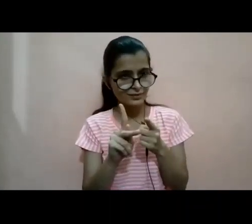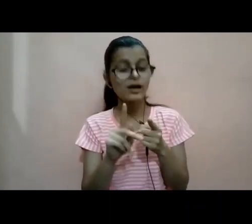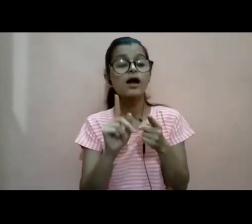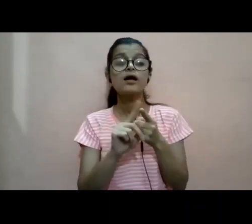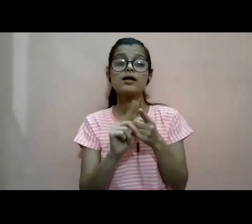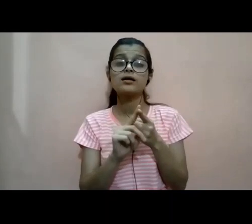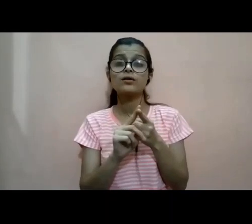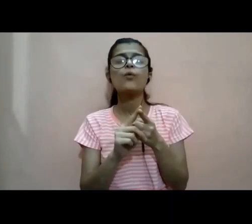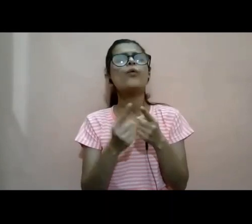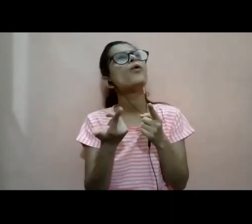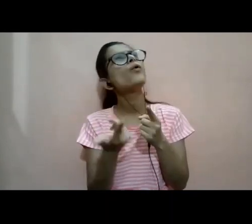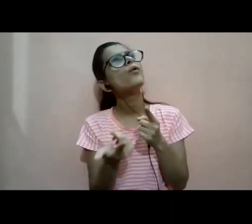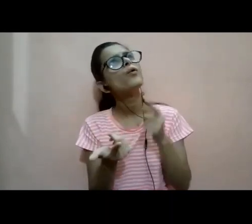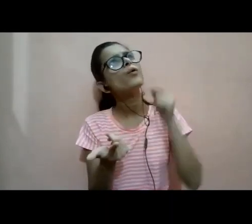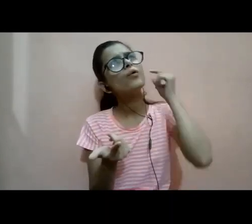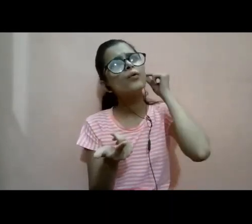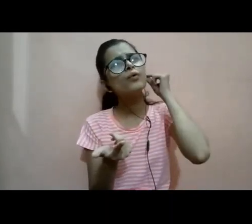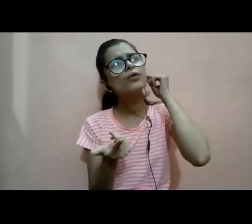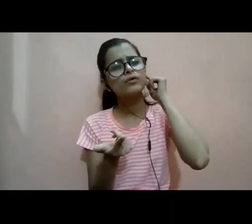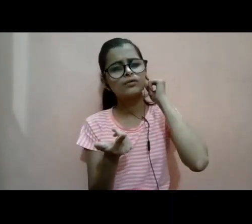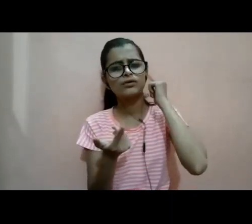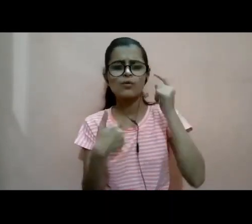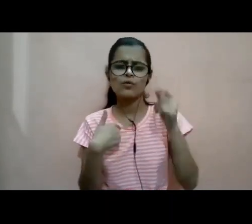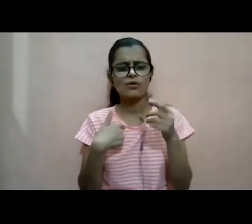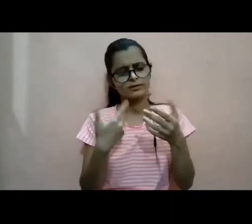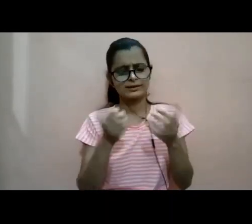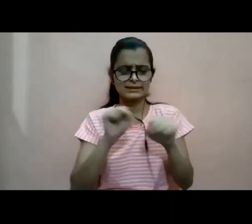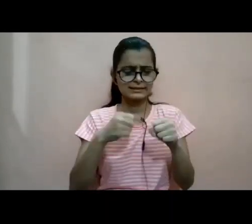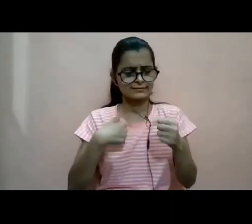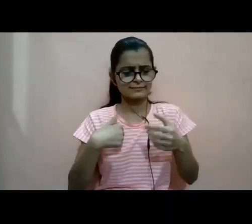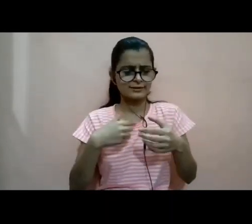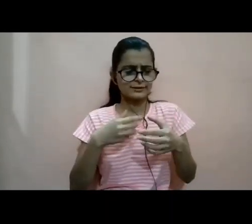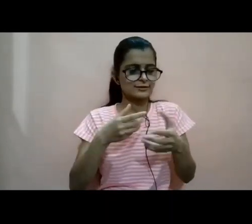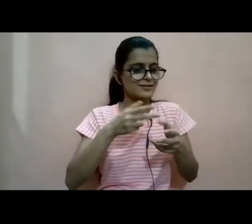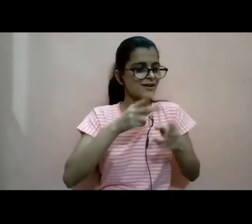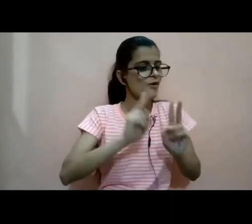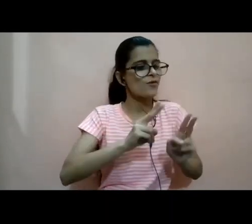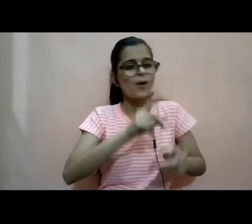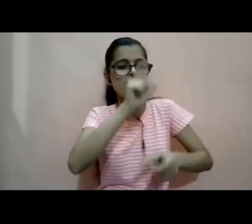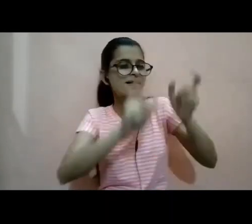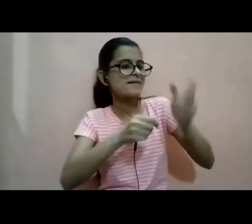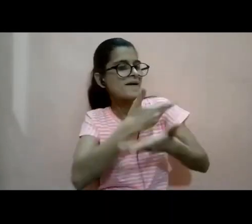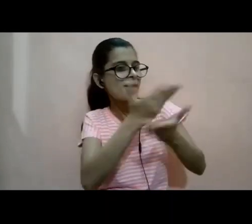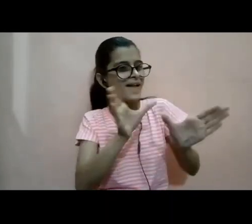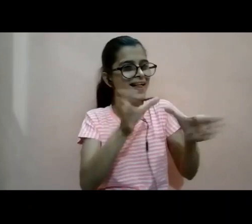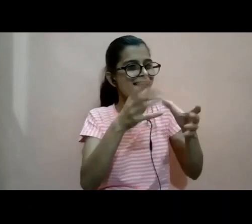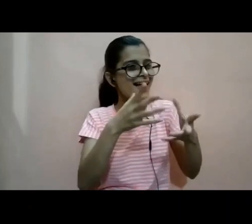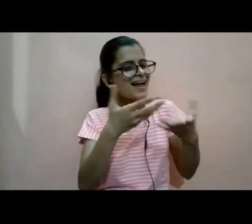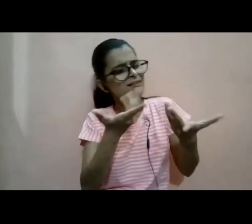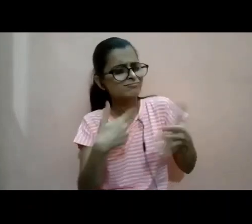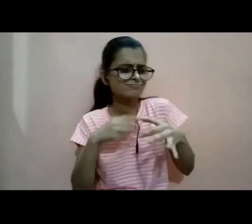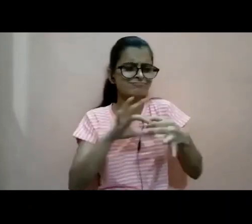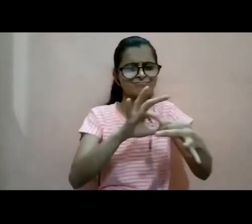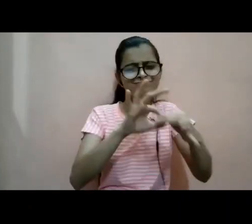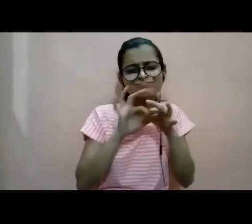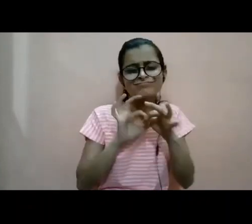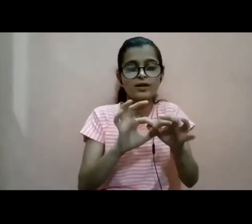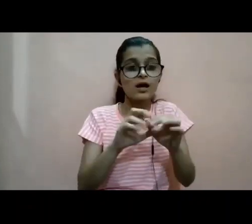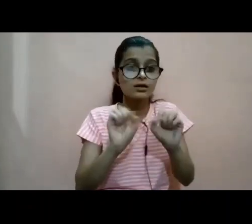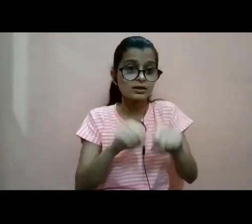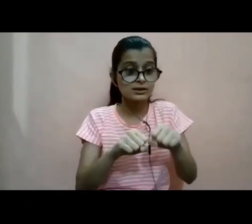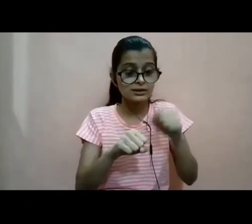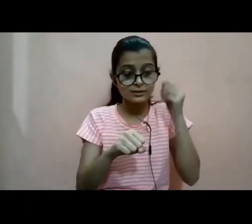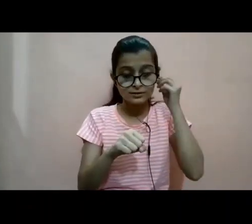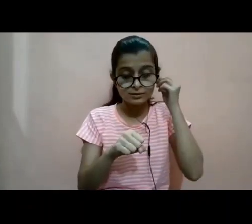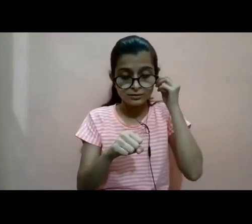level, we are close to our non-disabled, or let's say disabled colleagues, because even